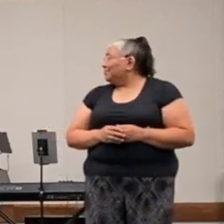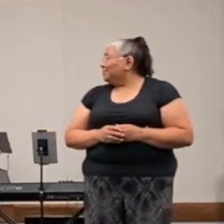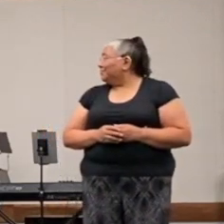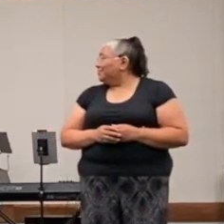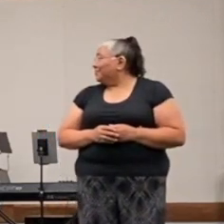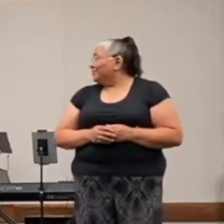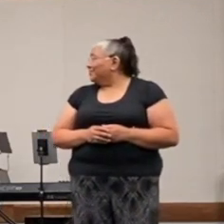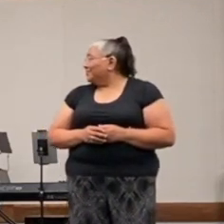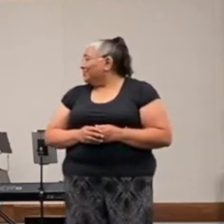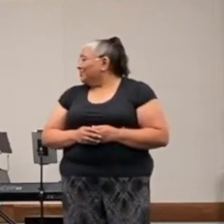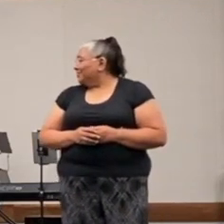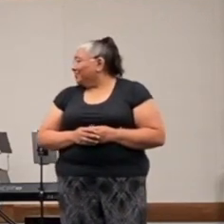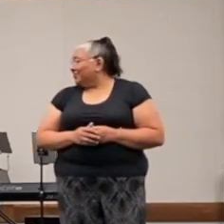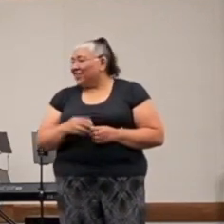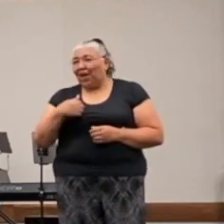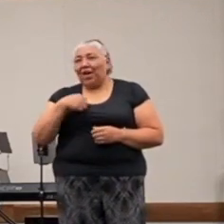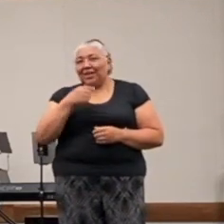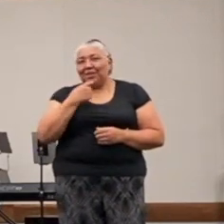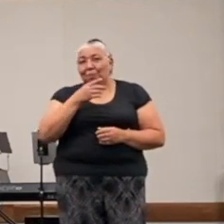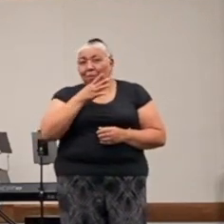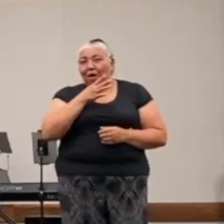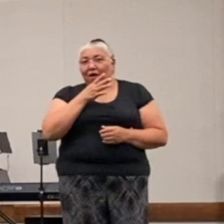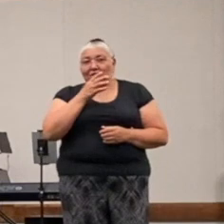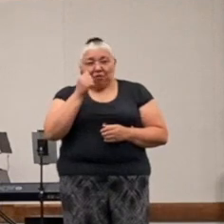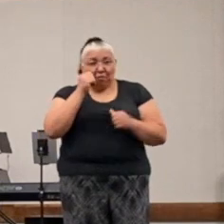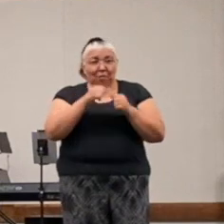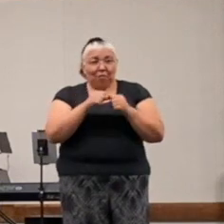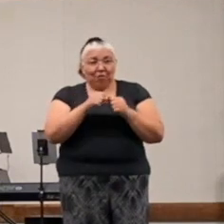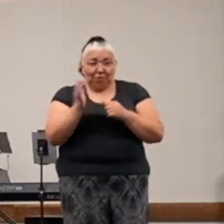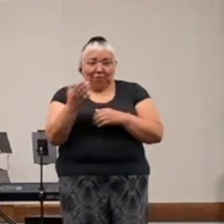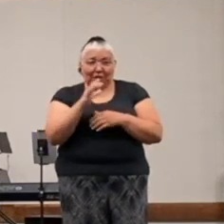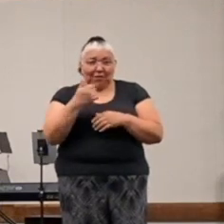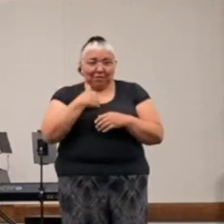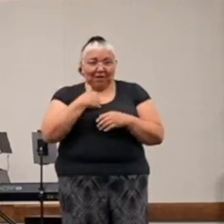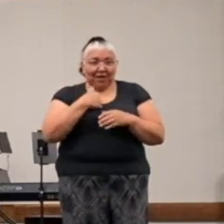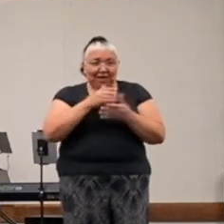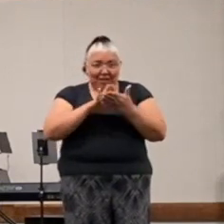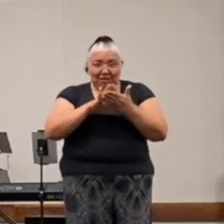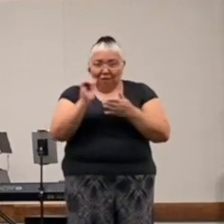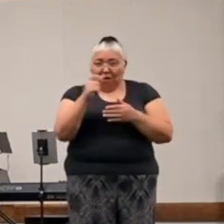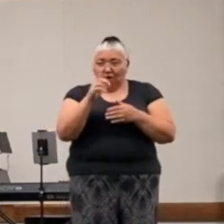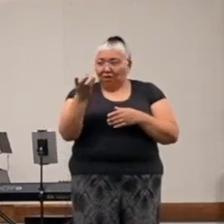Stop it. I was like, Mom, remember when you made me pick up all the dog poop? Get out there. Get